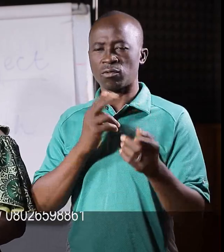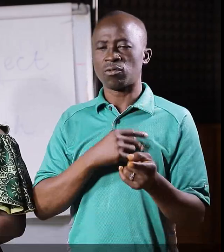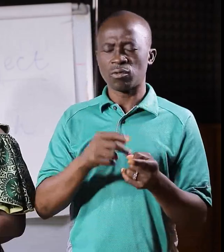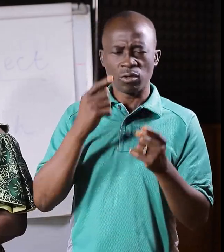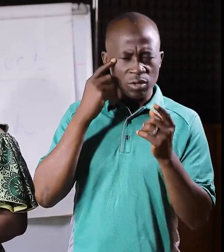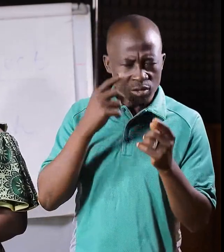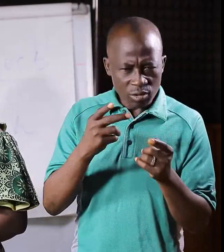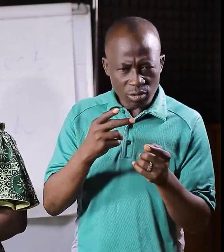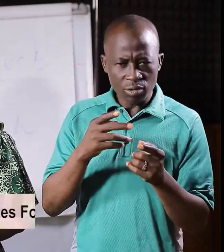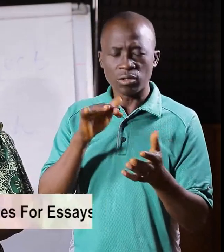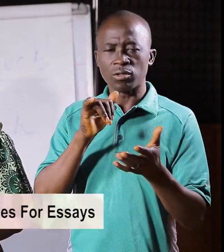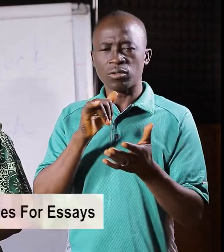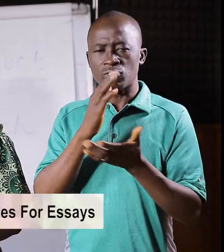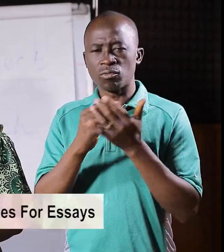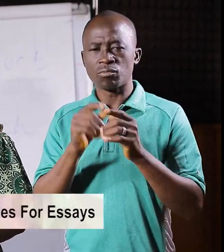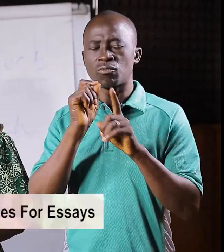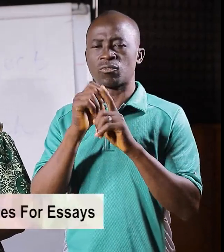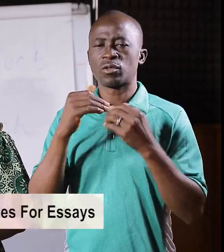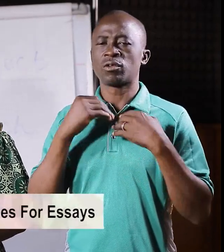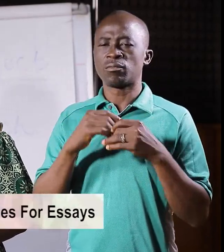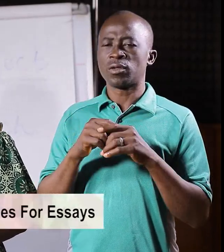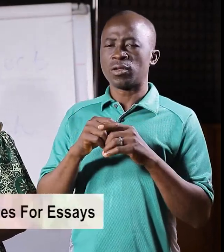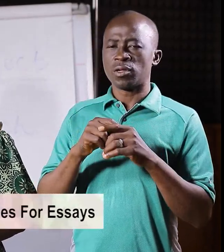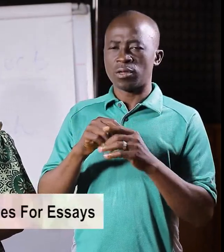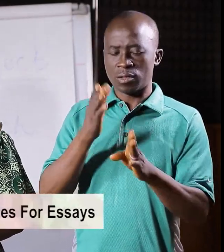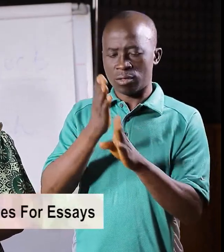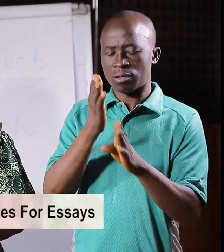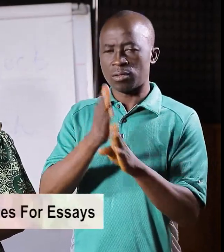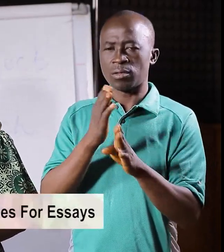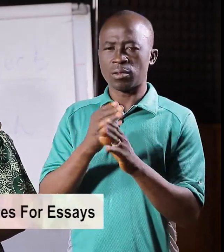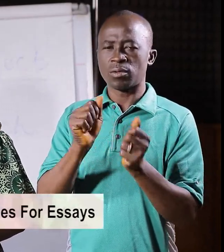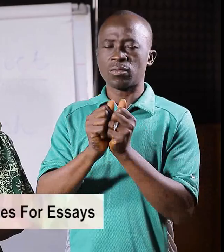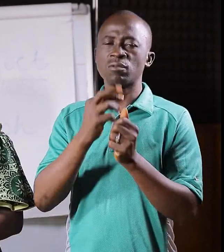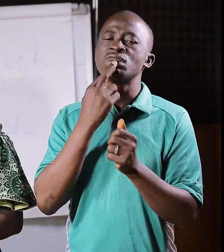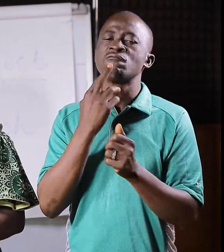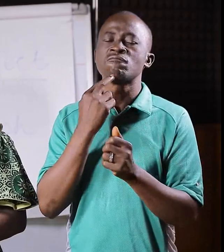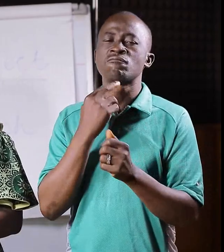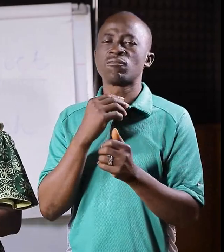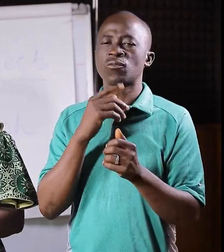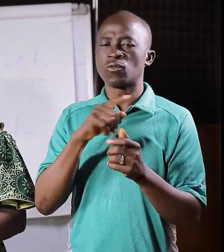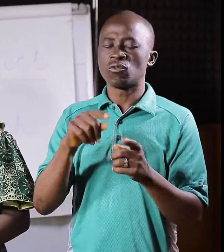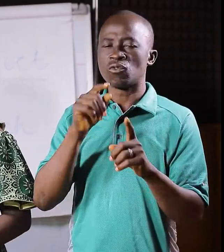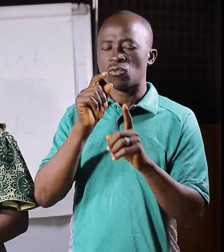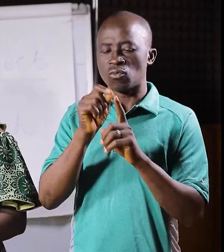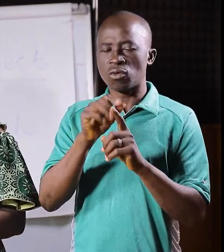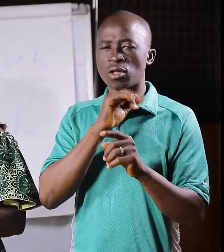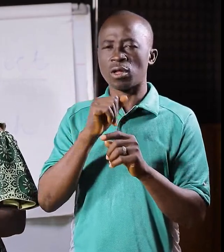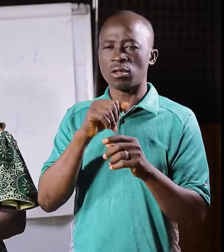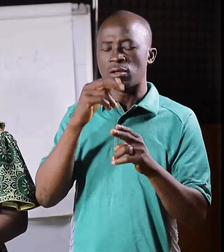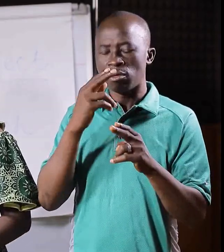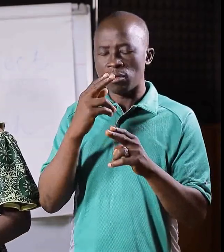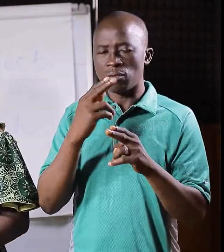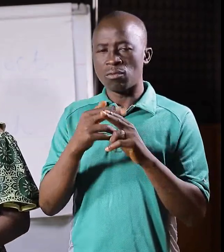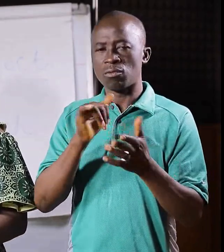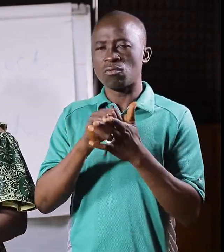that some words have been highlighted in red. Those words highlighted in words are the words that we call